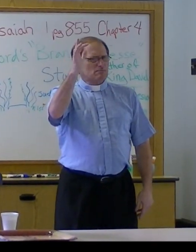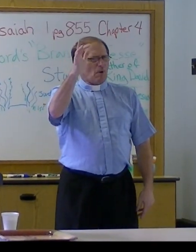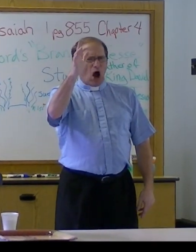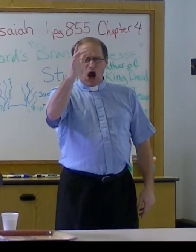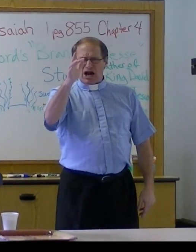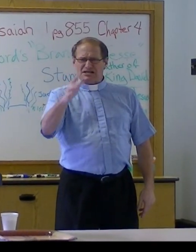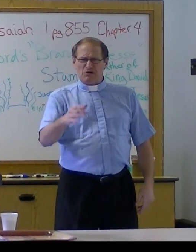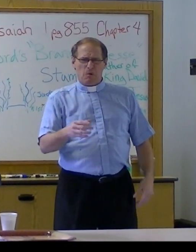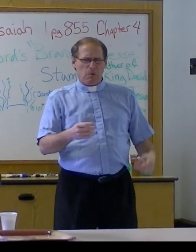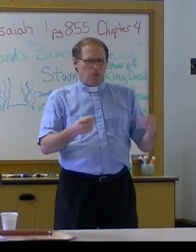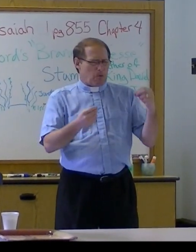smart.